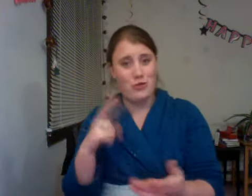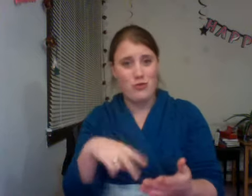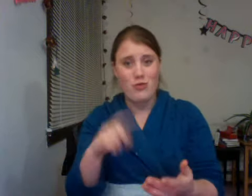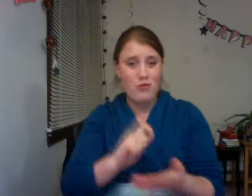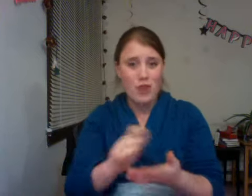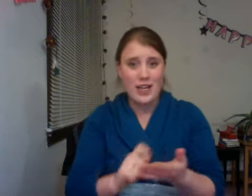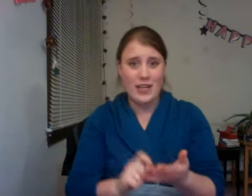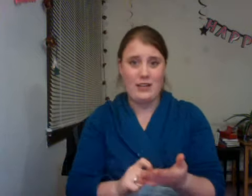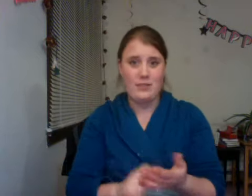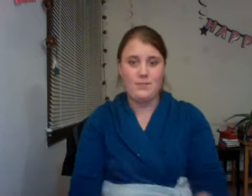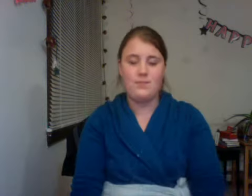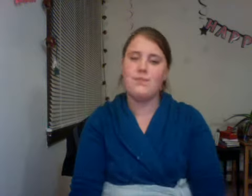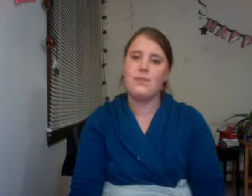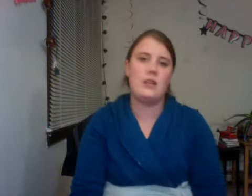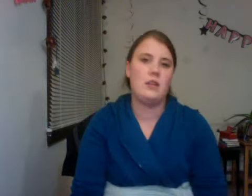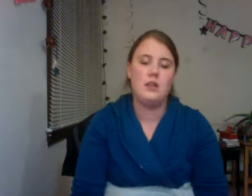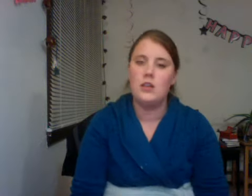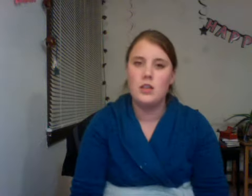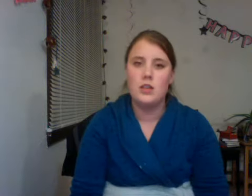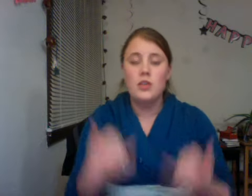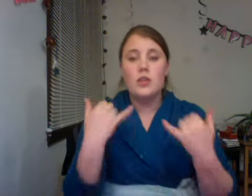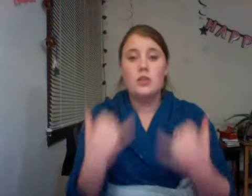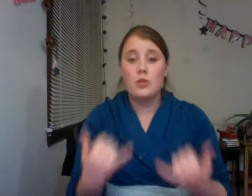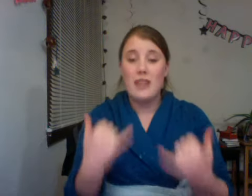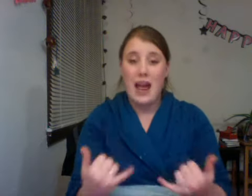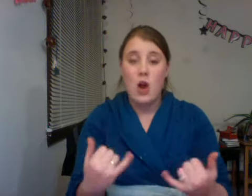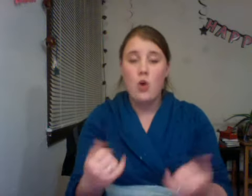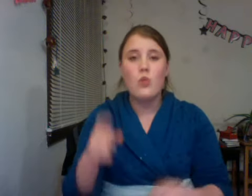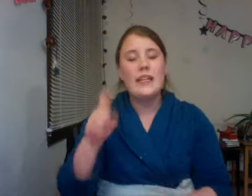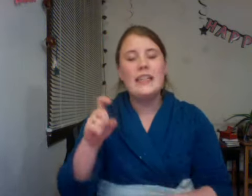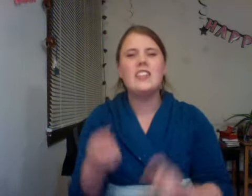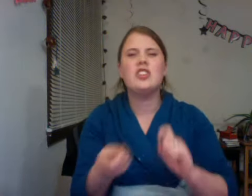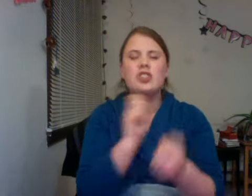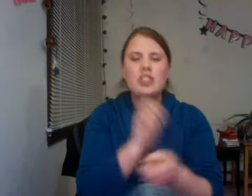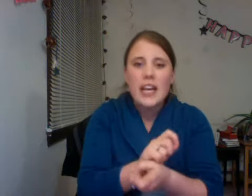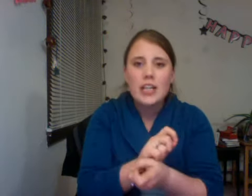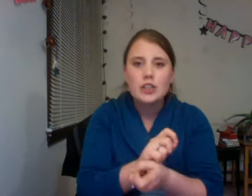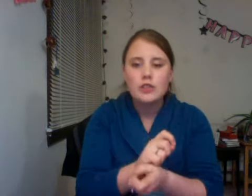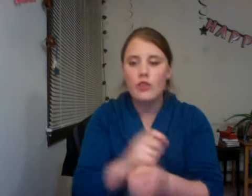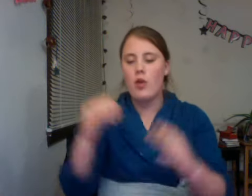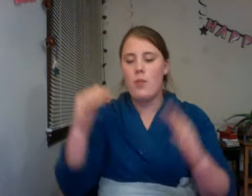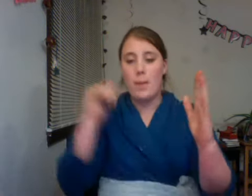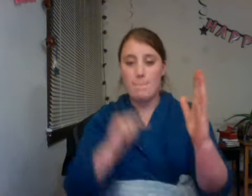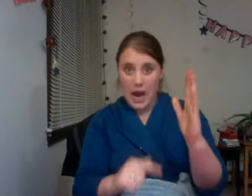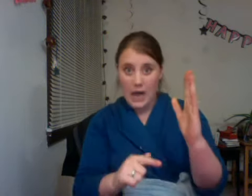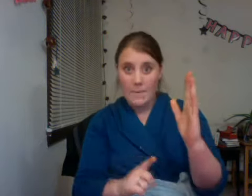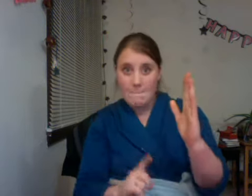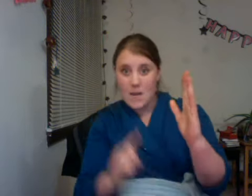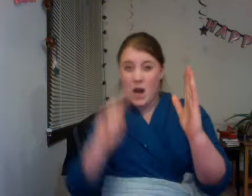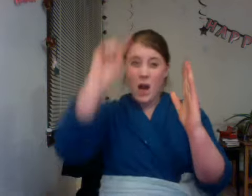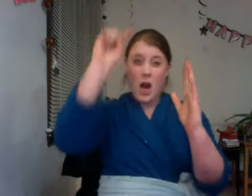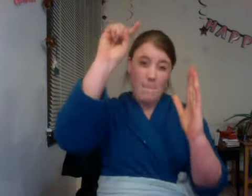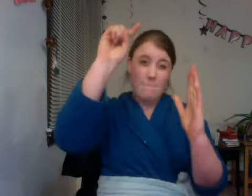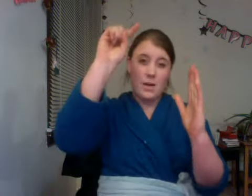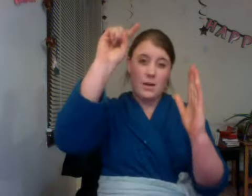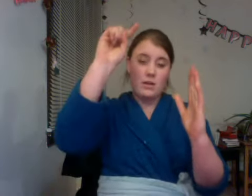up. There's a growing number of online resources that are dedicated to just explaining science